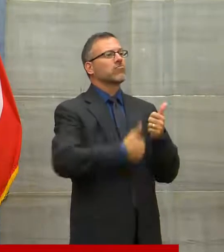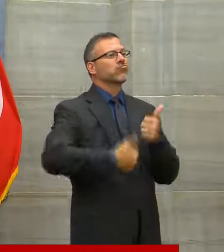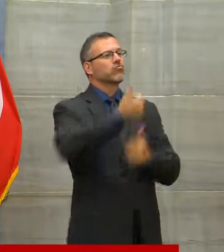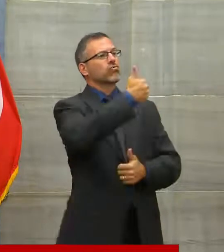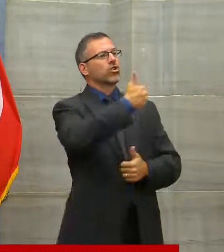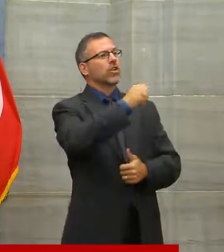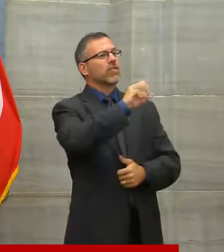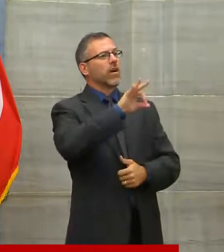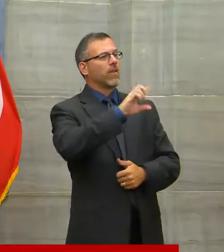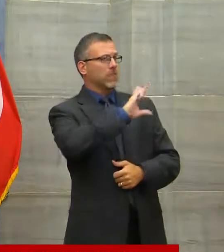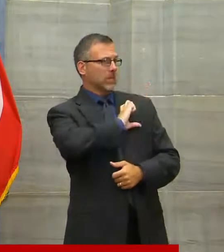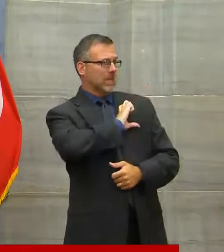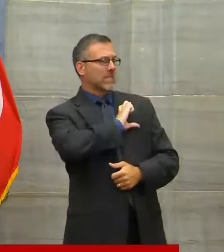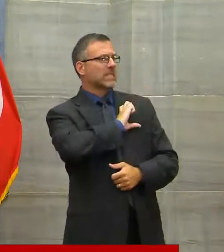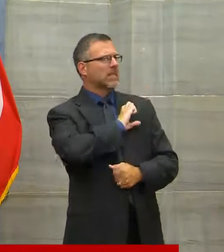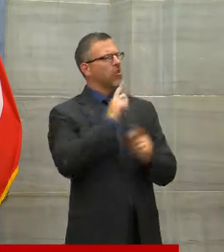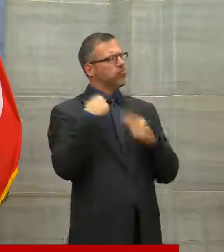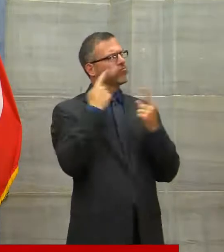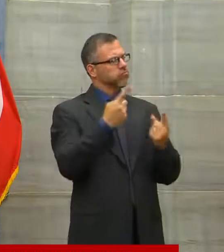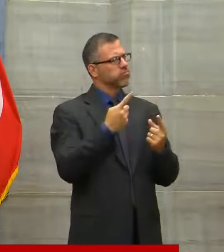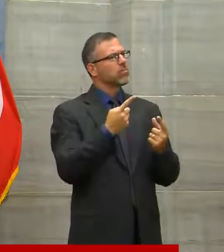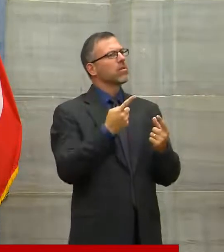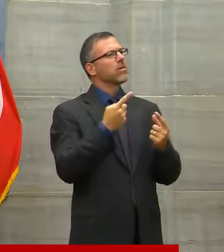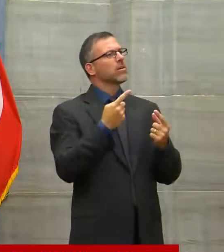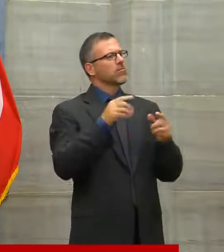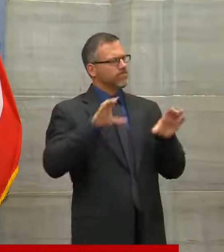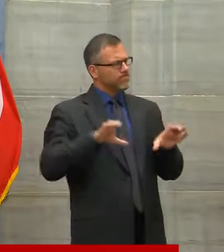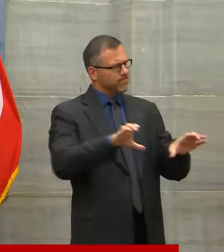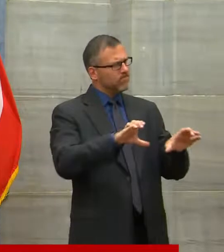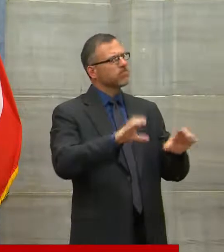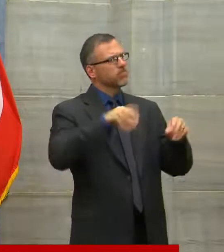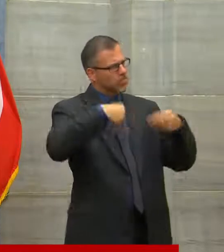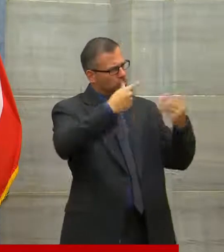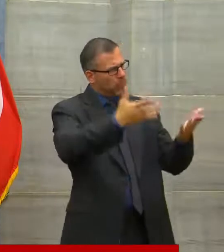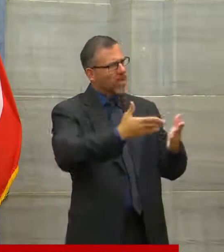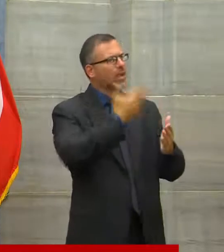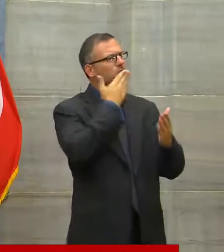of supporting professional law enforcement through quality training,